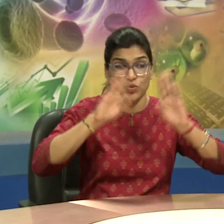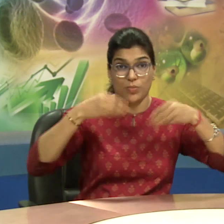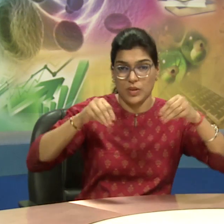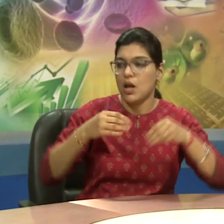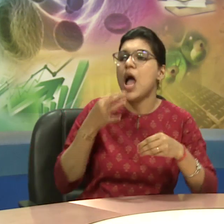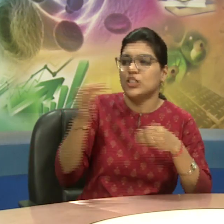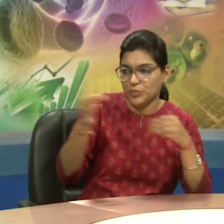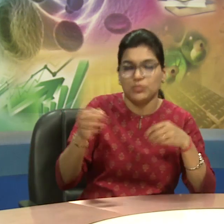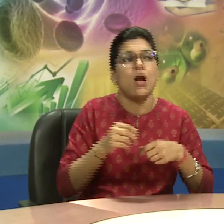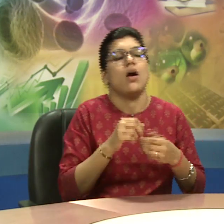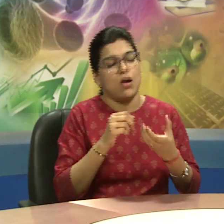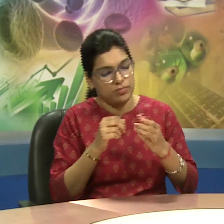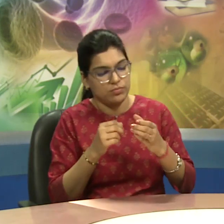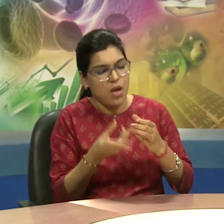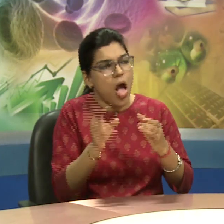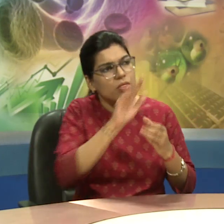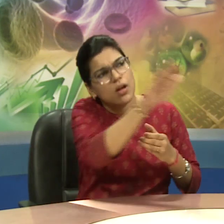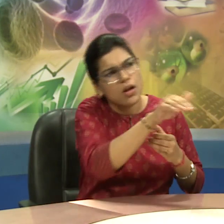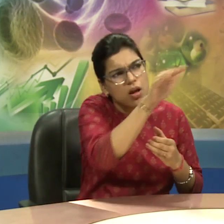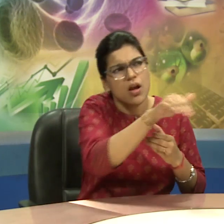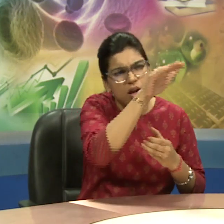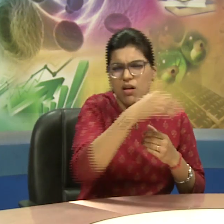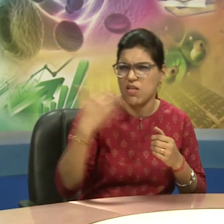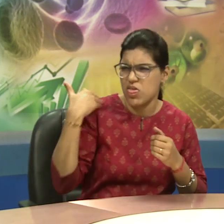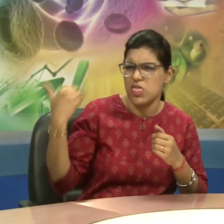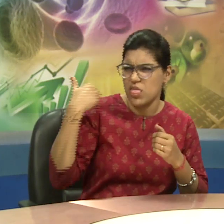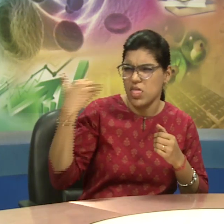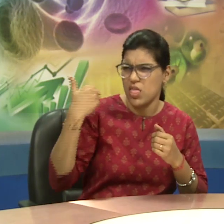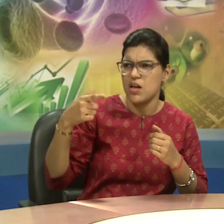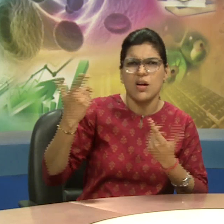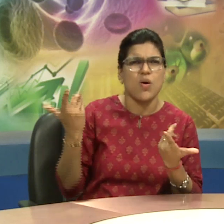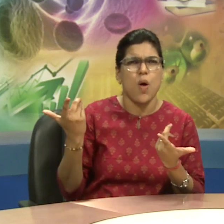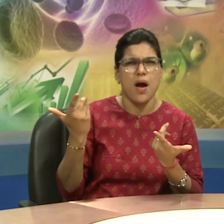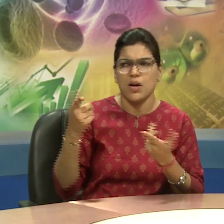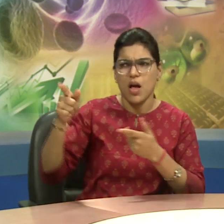not depend on the seller for